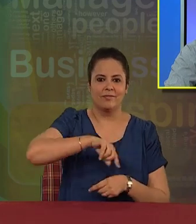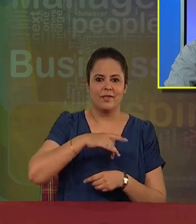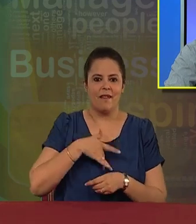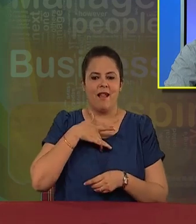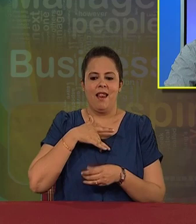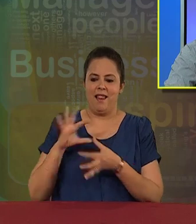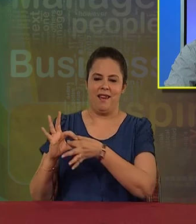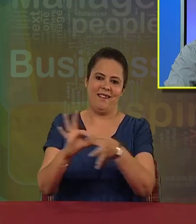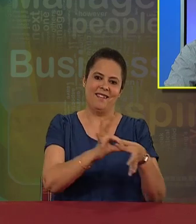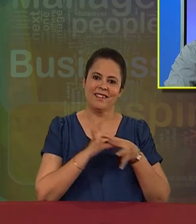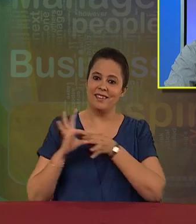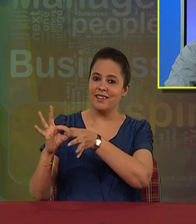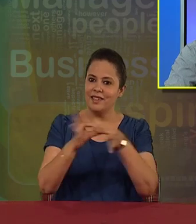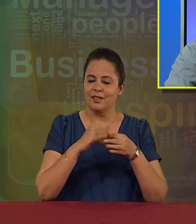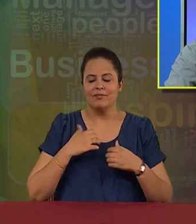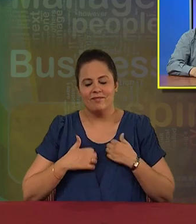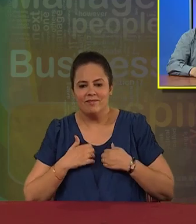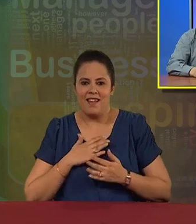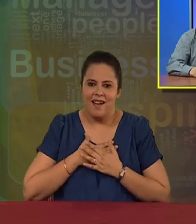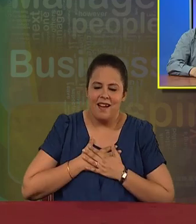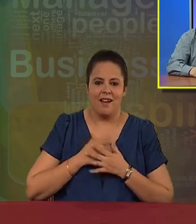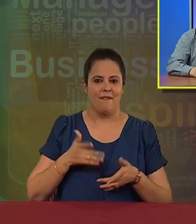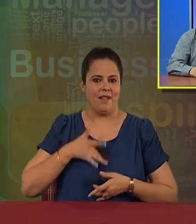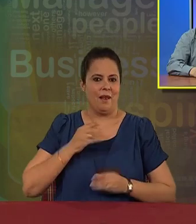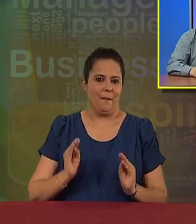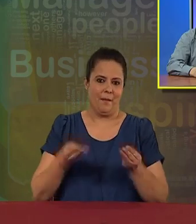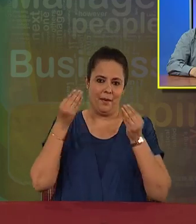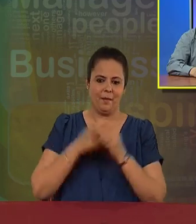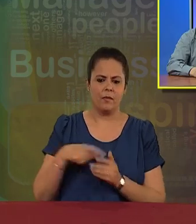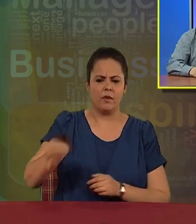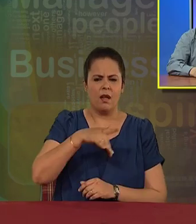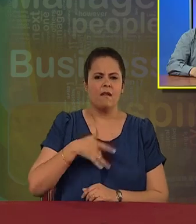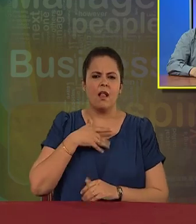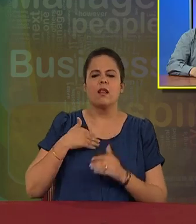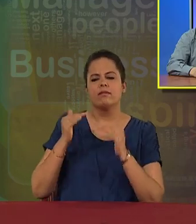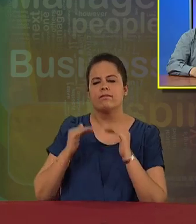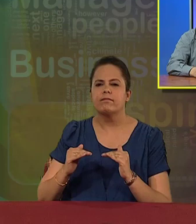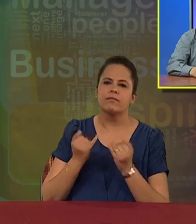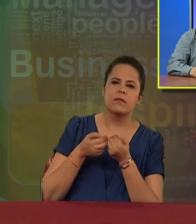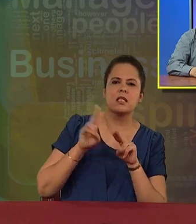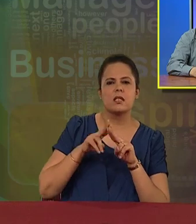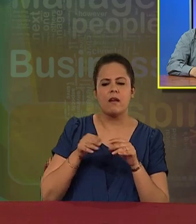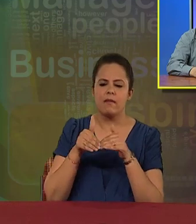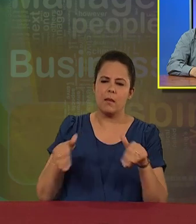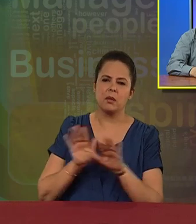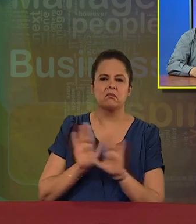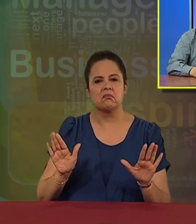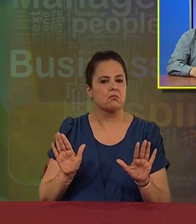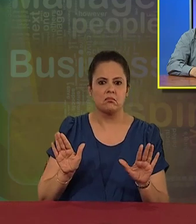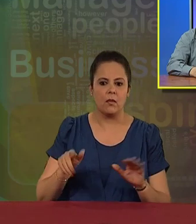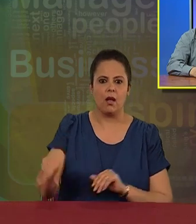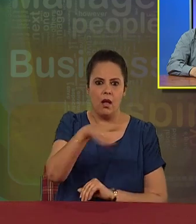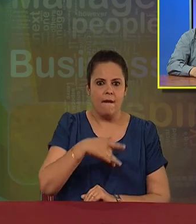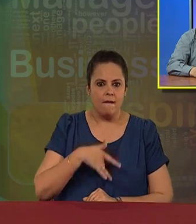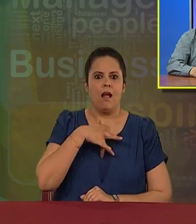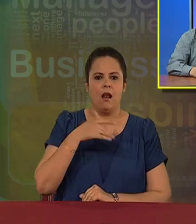connect to the organization emotionally. They won't feel they are the employees of the organization. They will feel an important